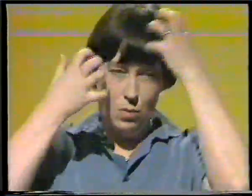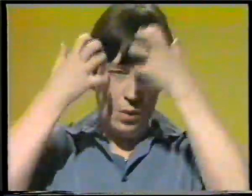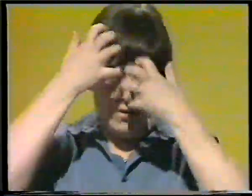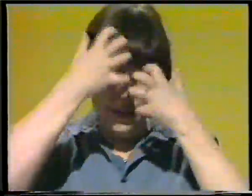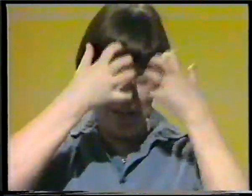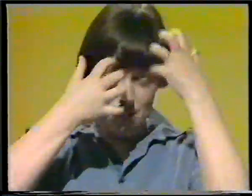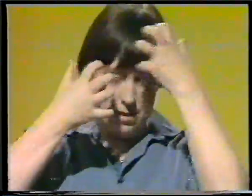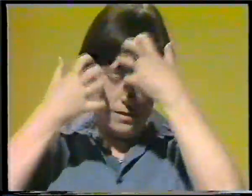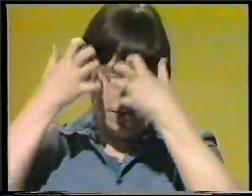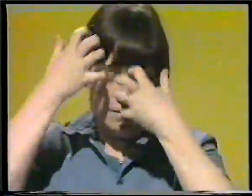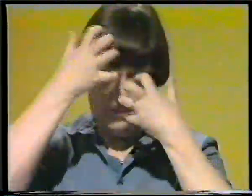worried.